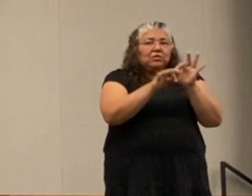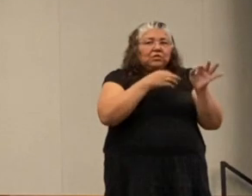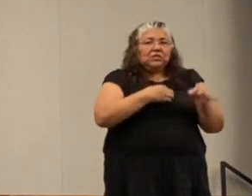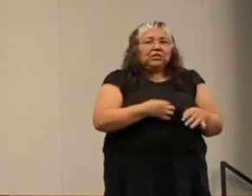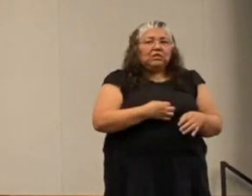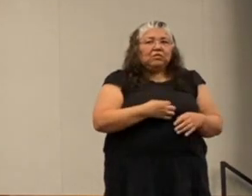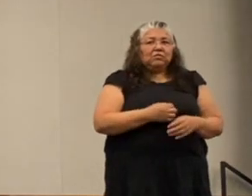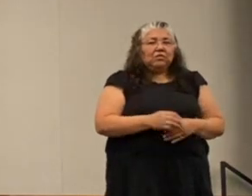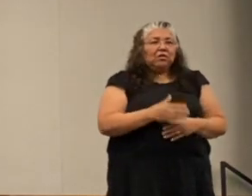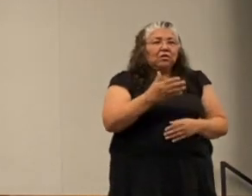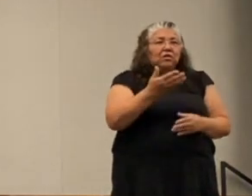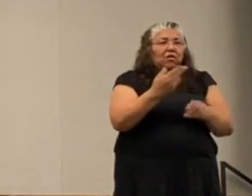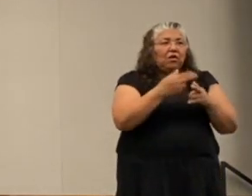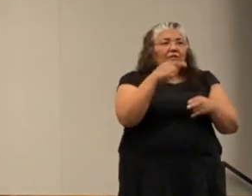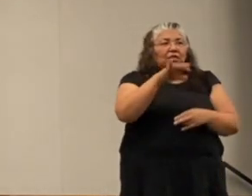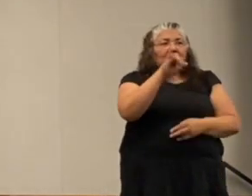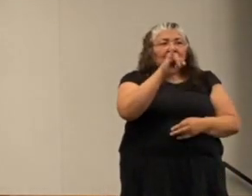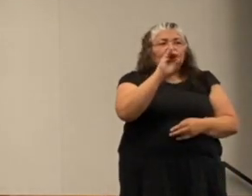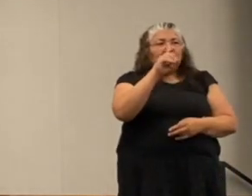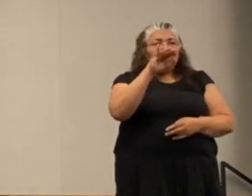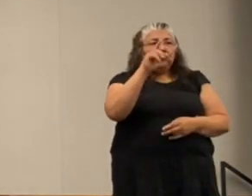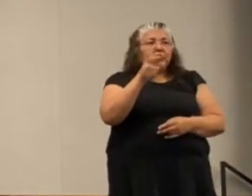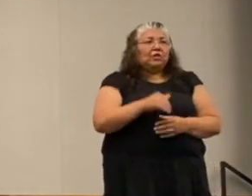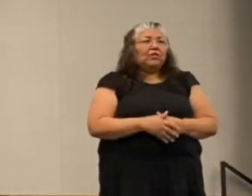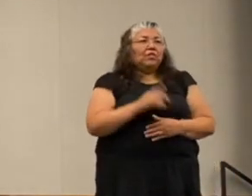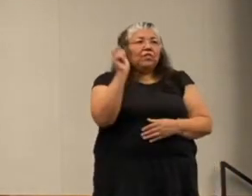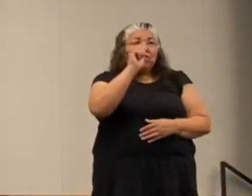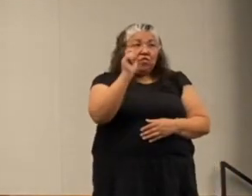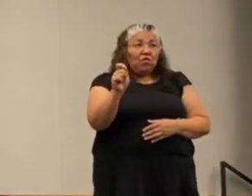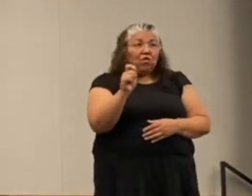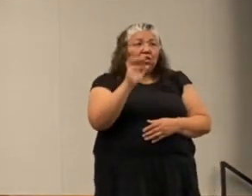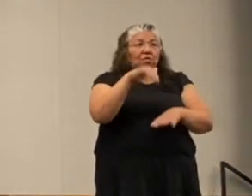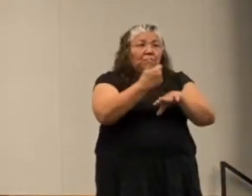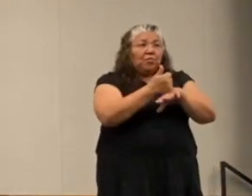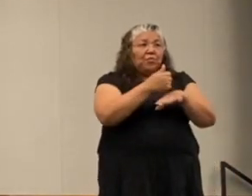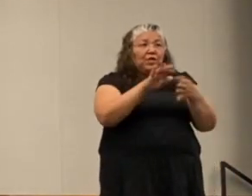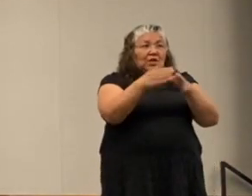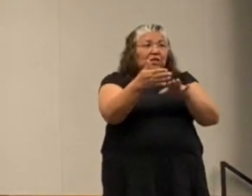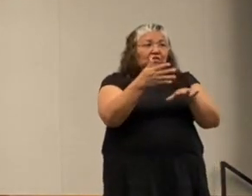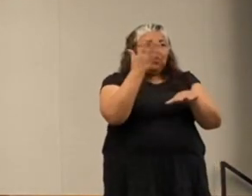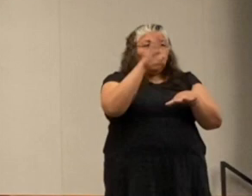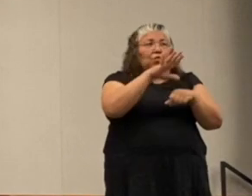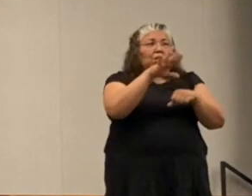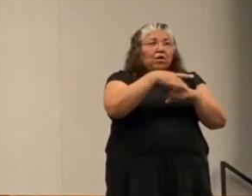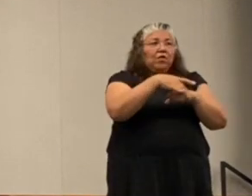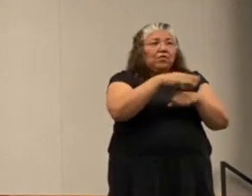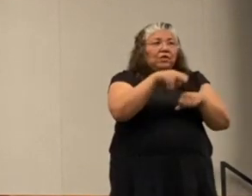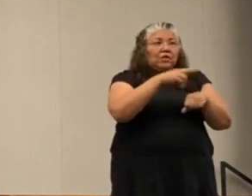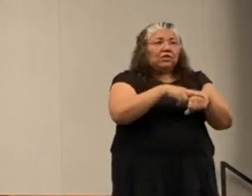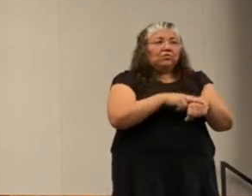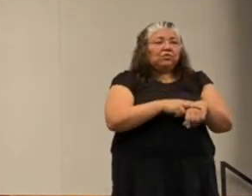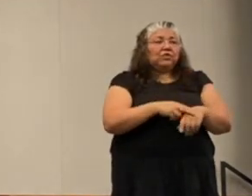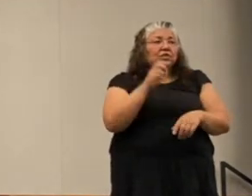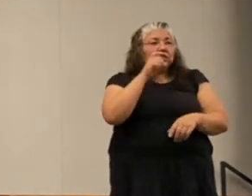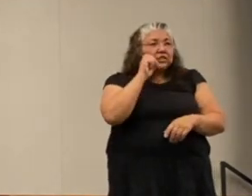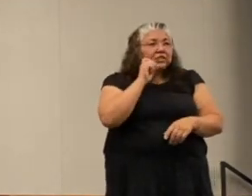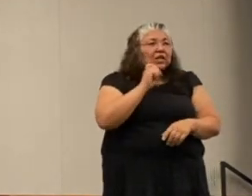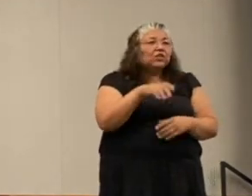things idolatry as well. He says, therefore, put death to what belongs to your earthly nature, sexual